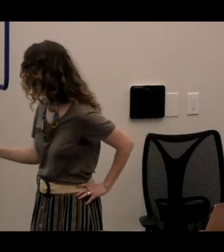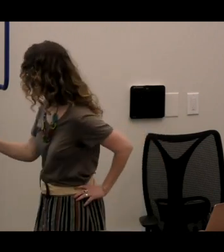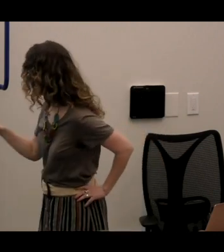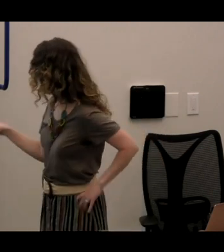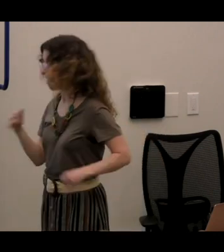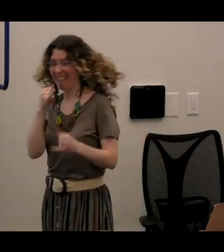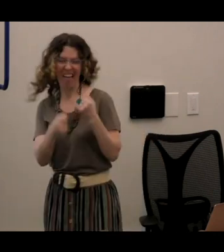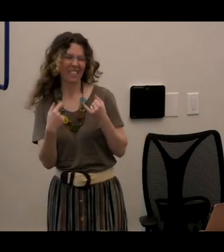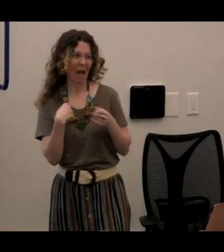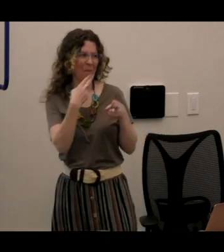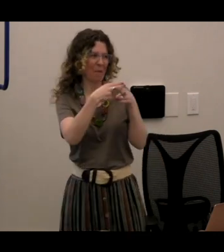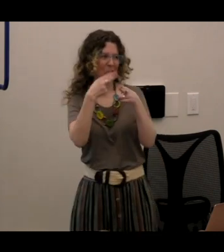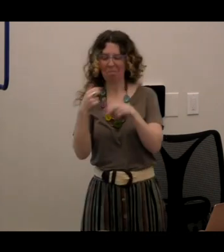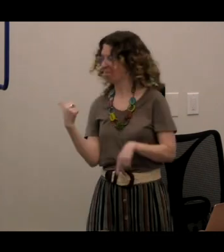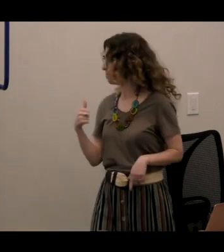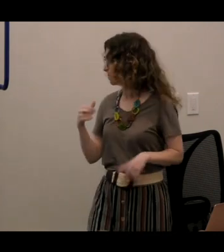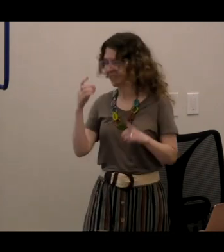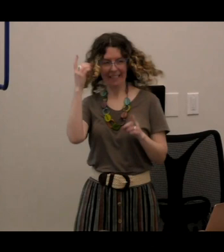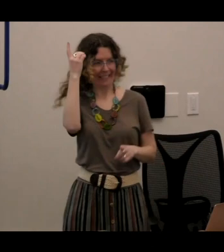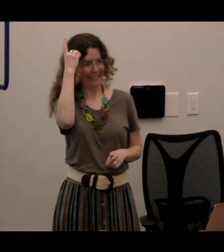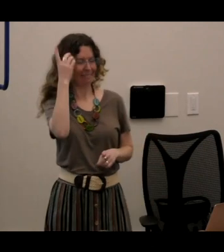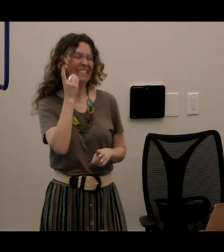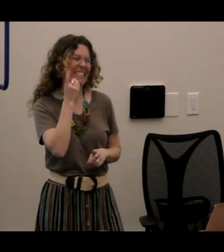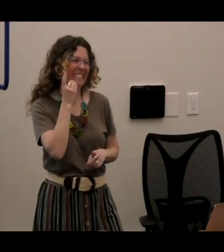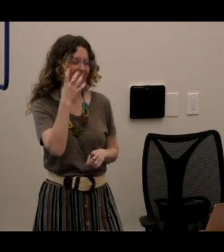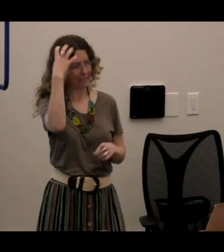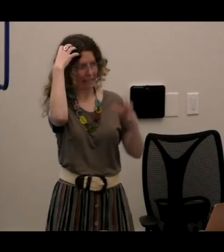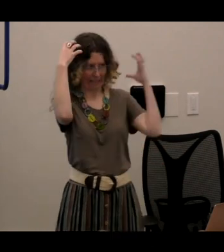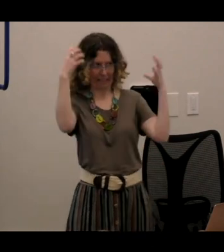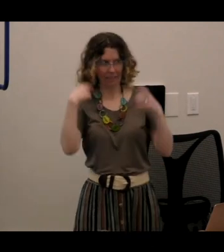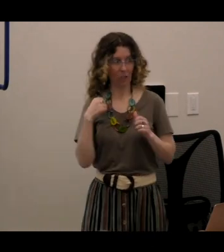wow. And the last year, we have